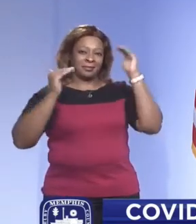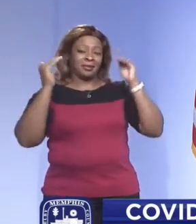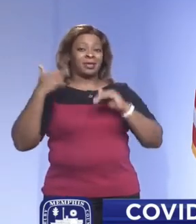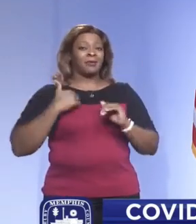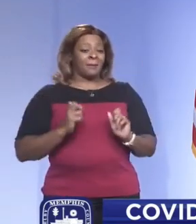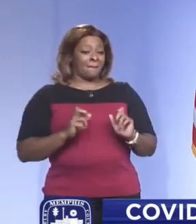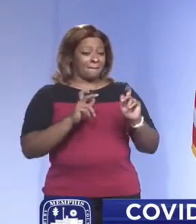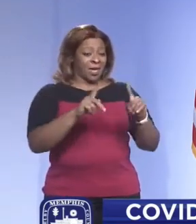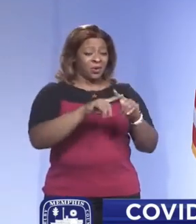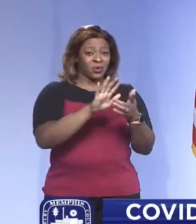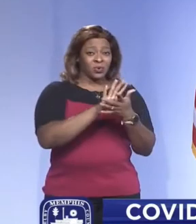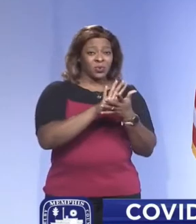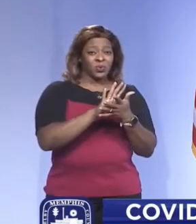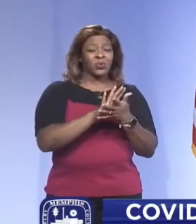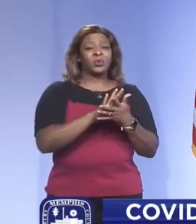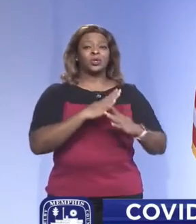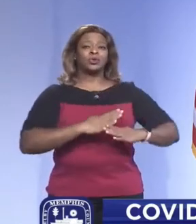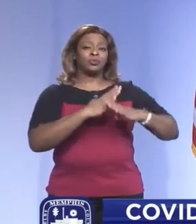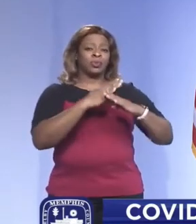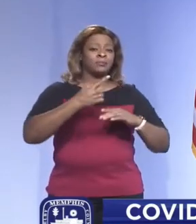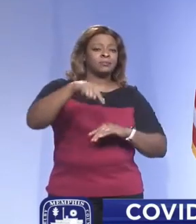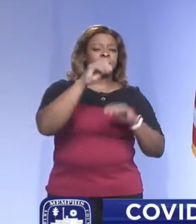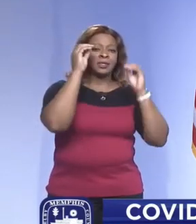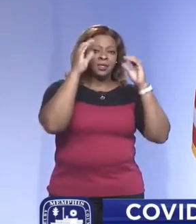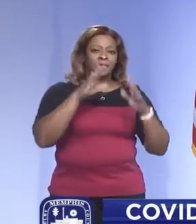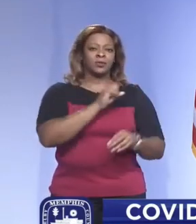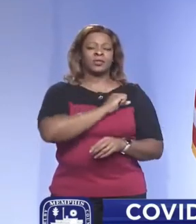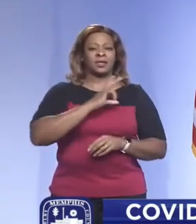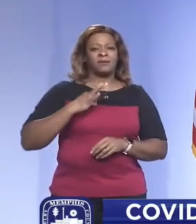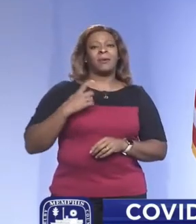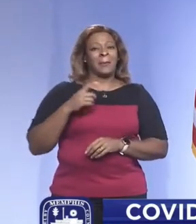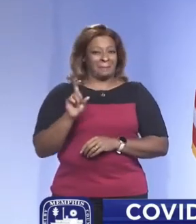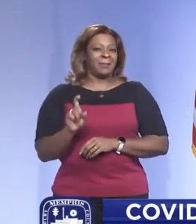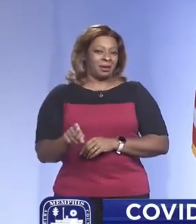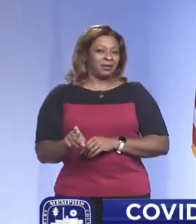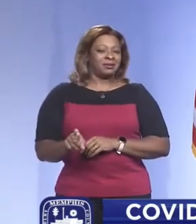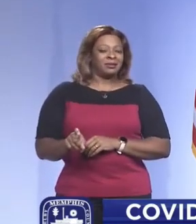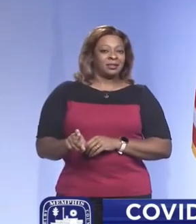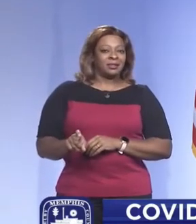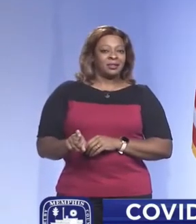back to school and protect our teachers and staff, we need to